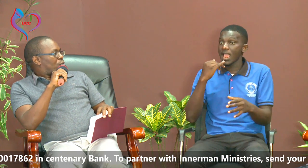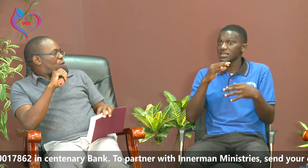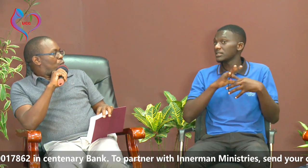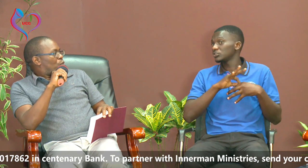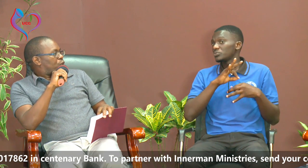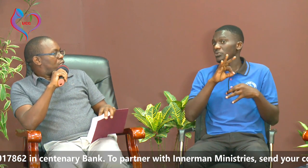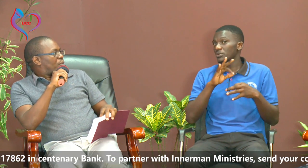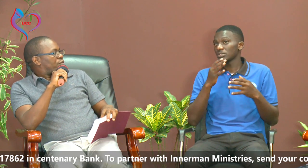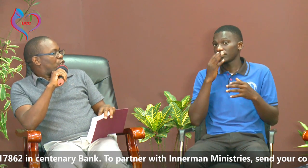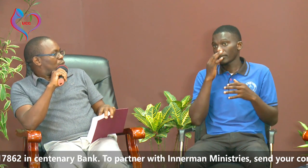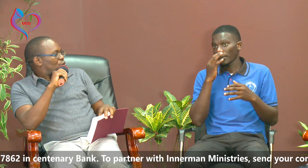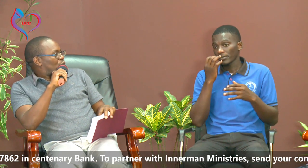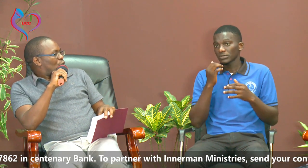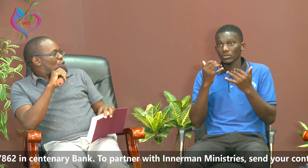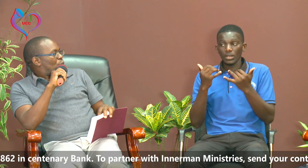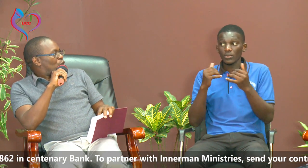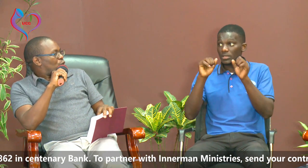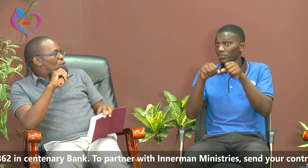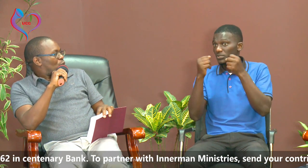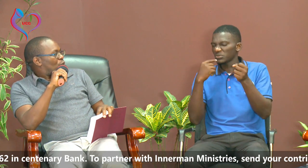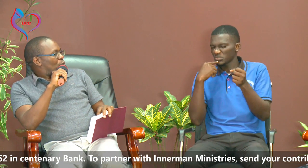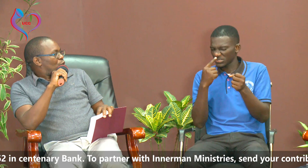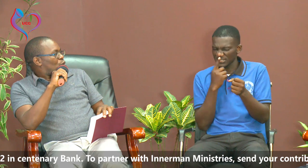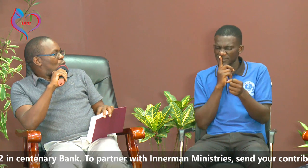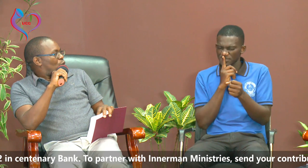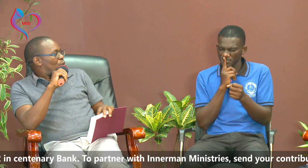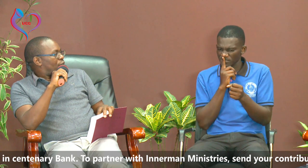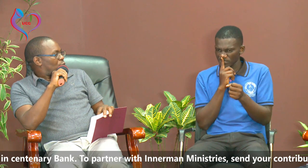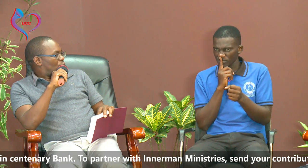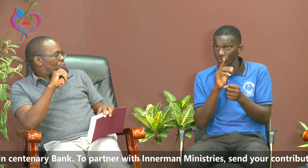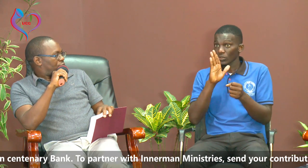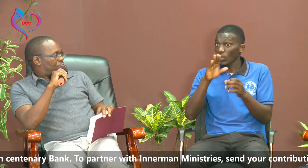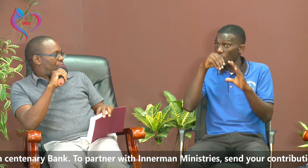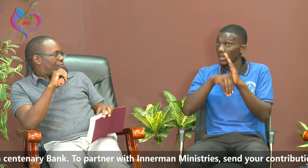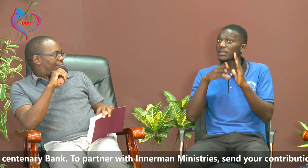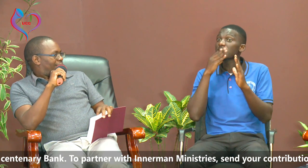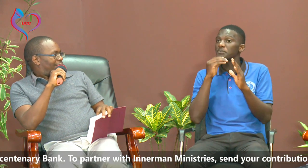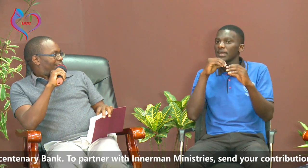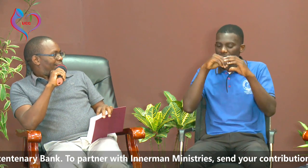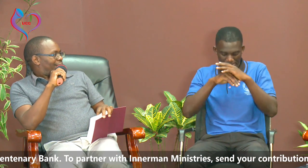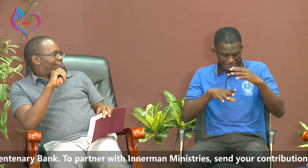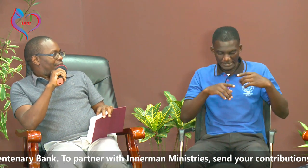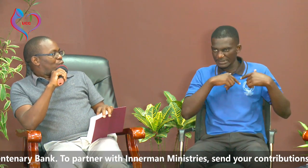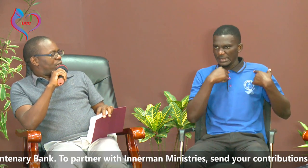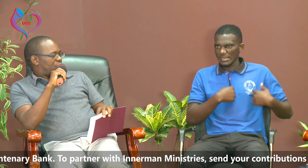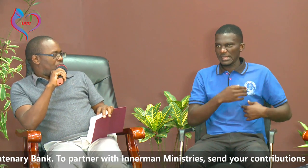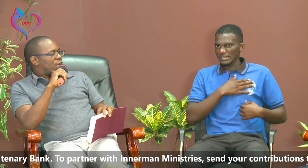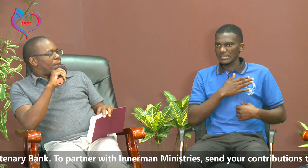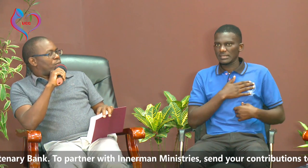Katatusubula kuteka mochifo chimu. Omuntu womunda aliwa na mochifuba. Kutegera. Na yetu geza zako gamba